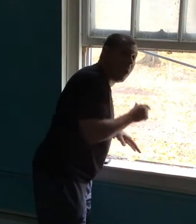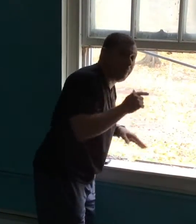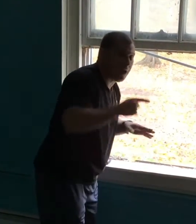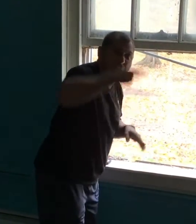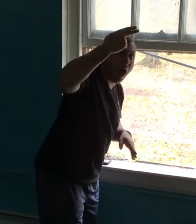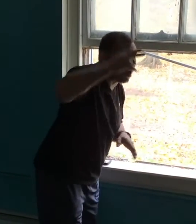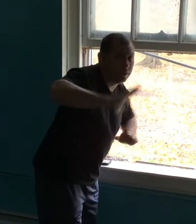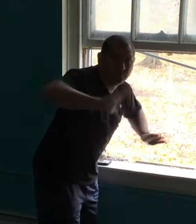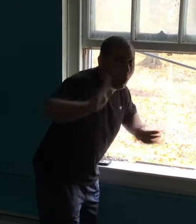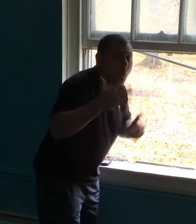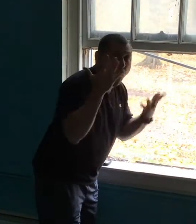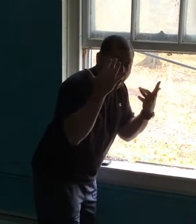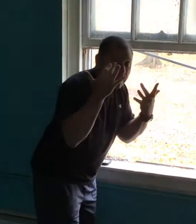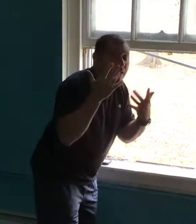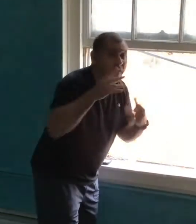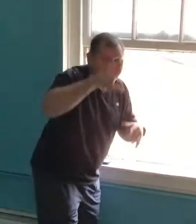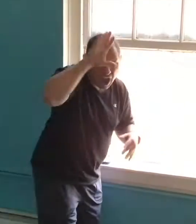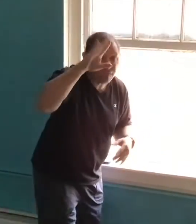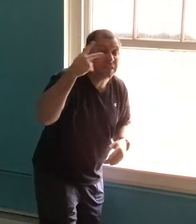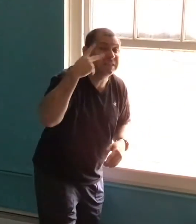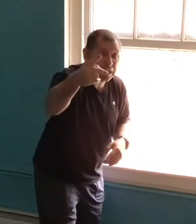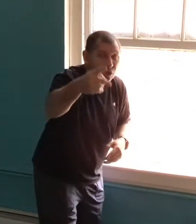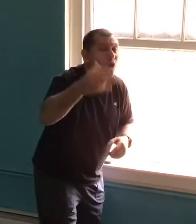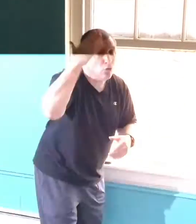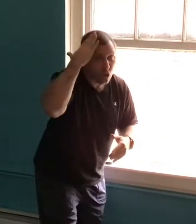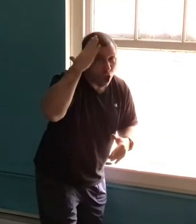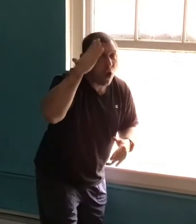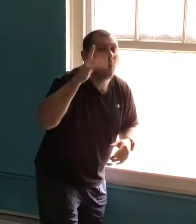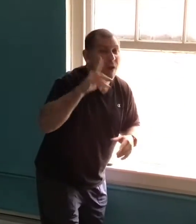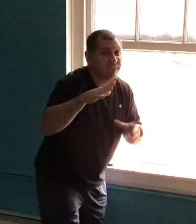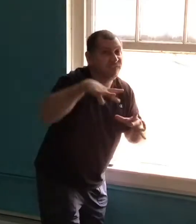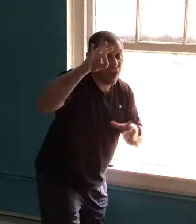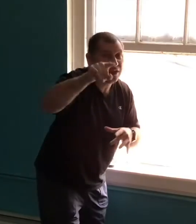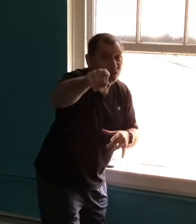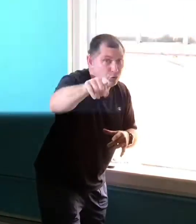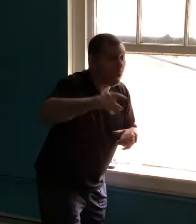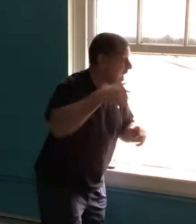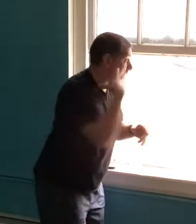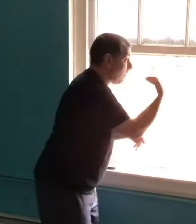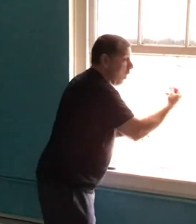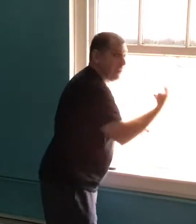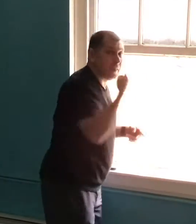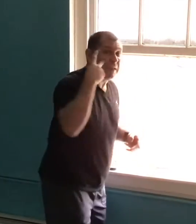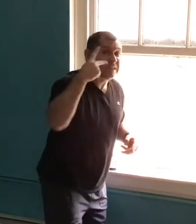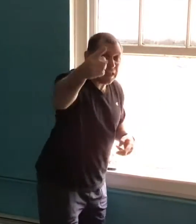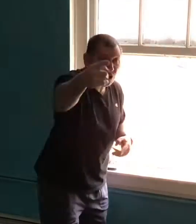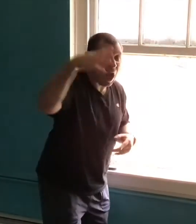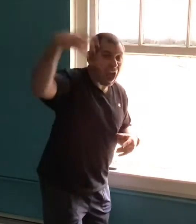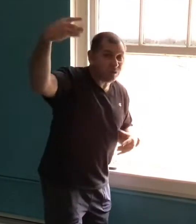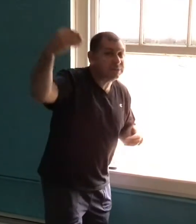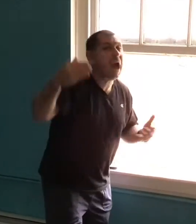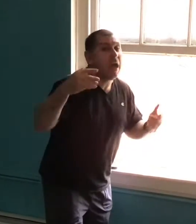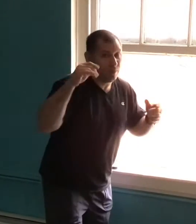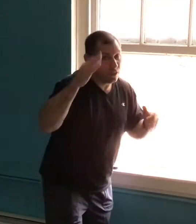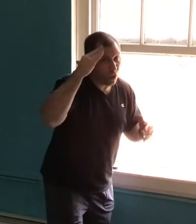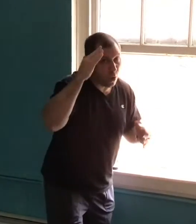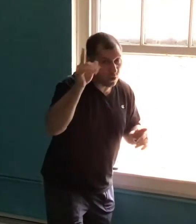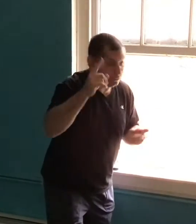If you're low, that's fine, but if you're too high up, don't go. The firemen will find you, so just keep your head out the window so